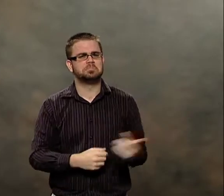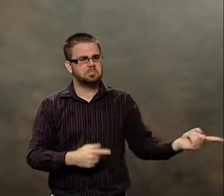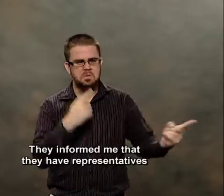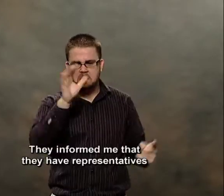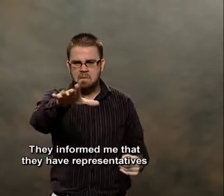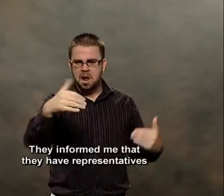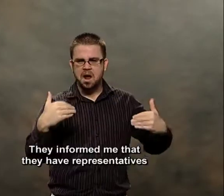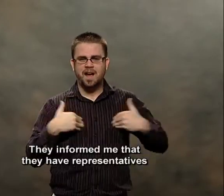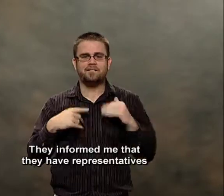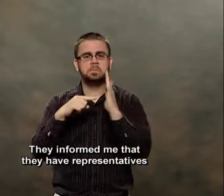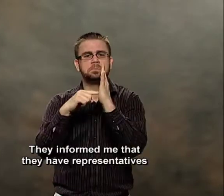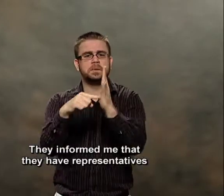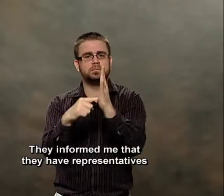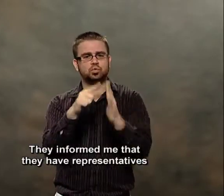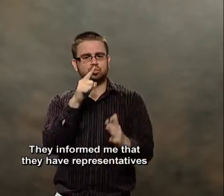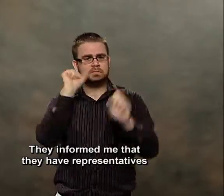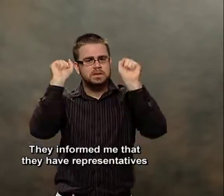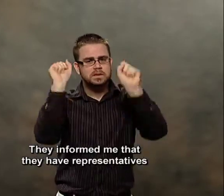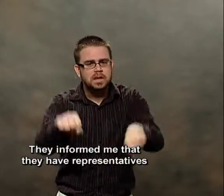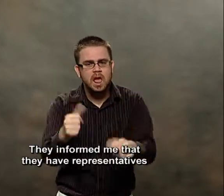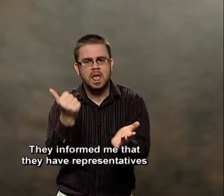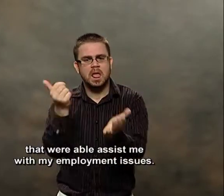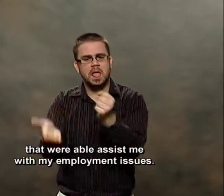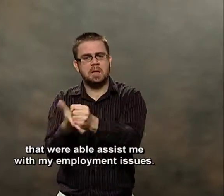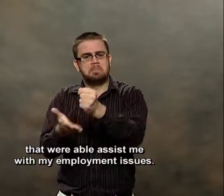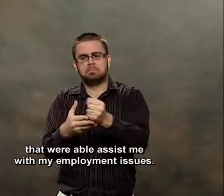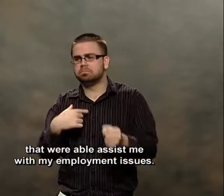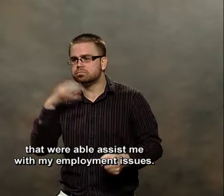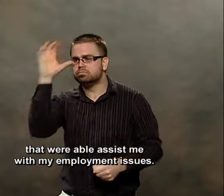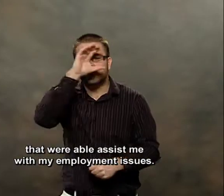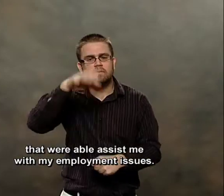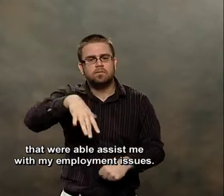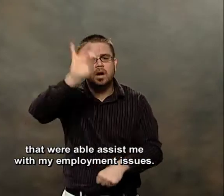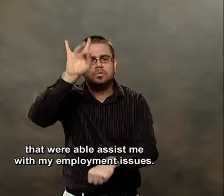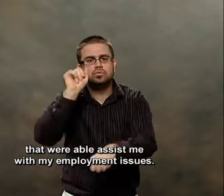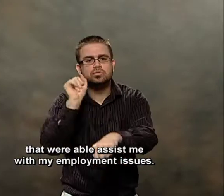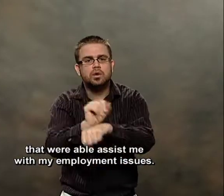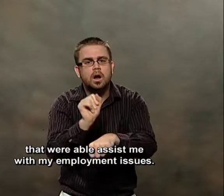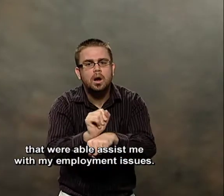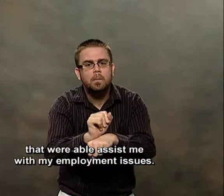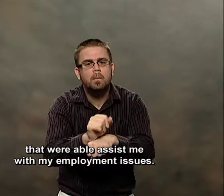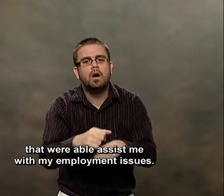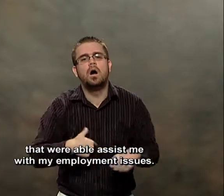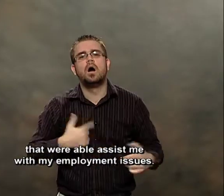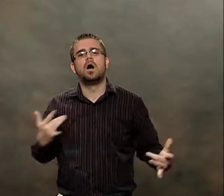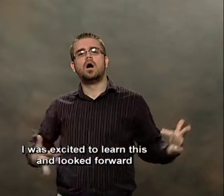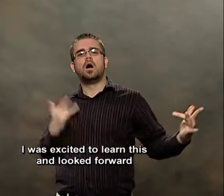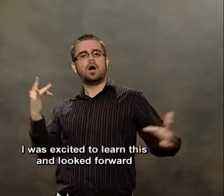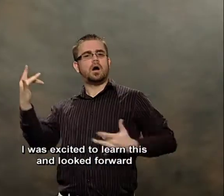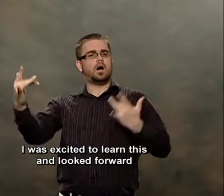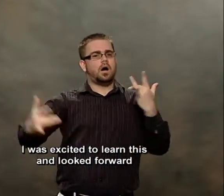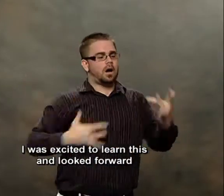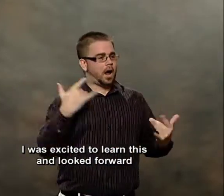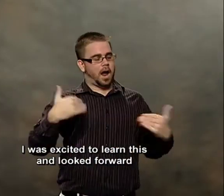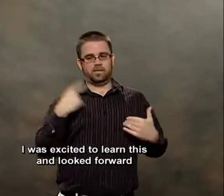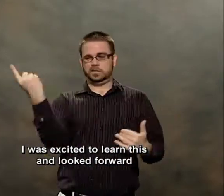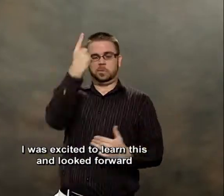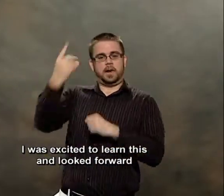They informed me that they have representatives that were able to assist me with employment issues. I was excited